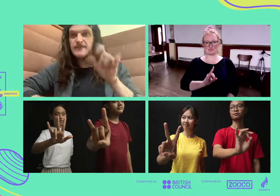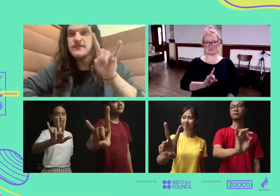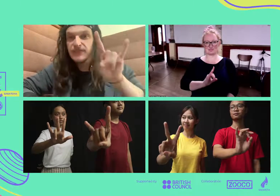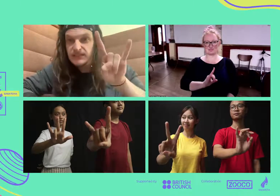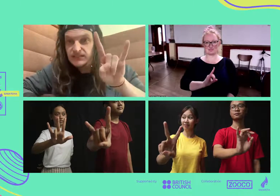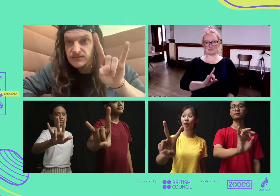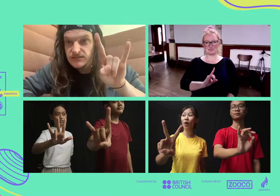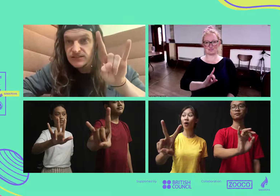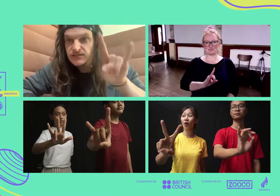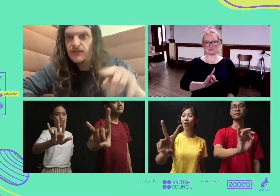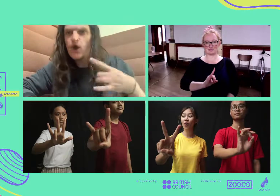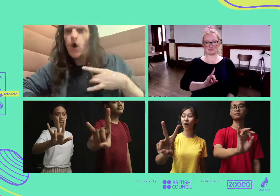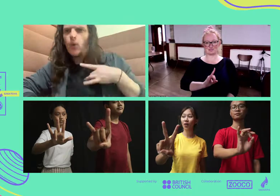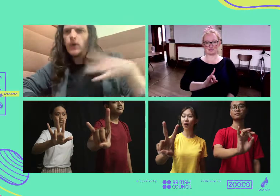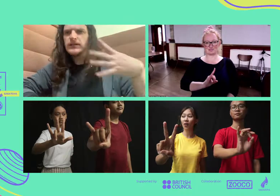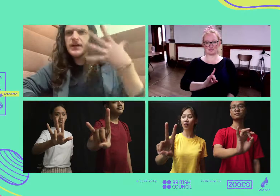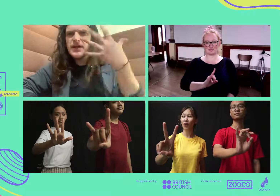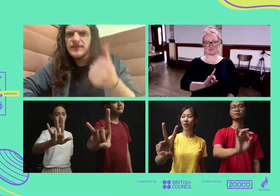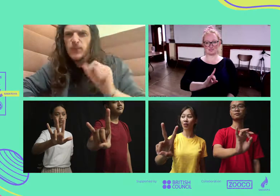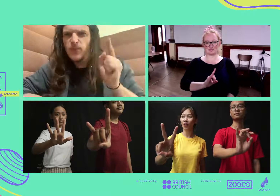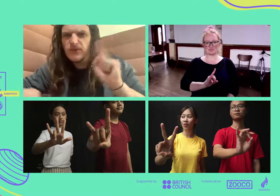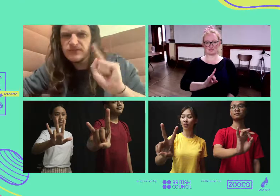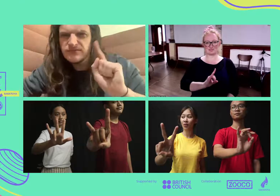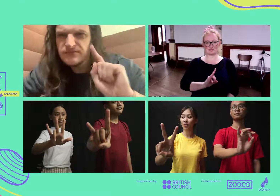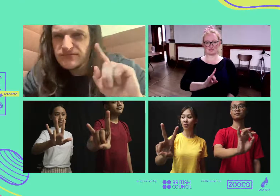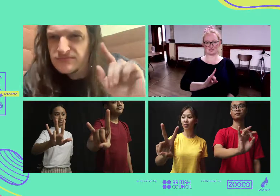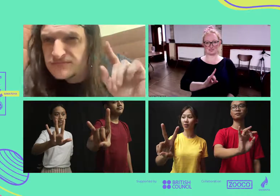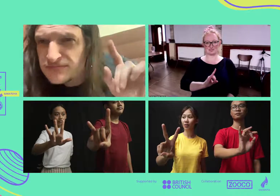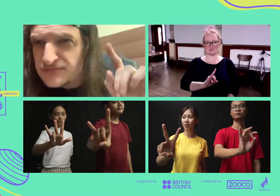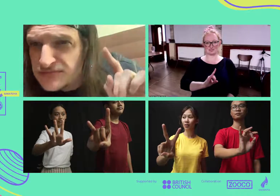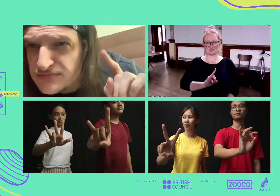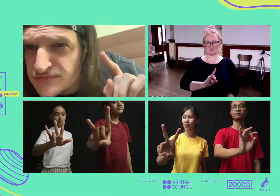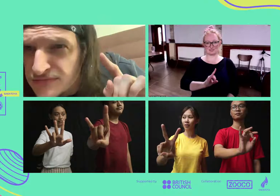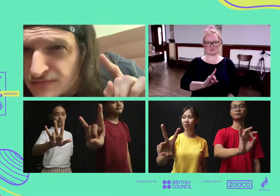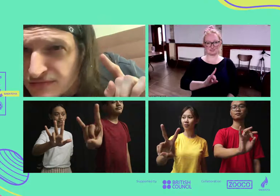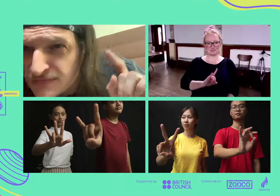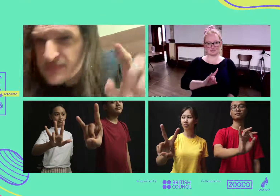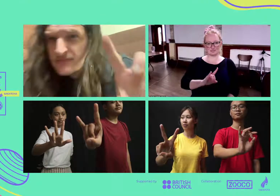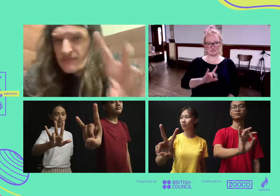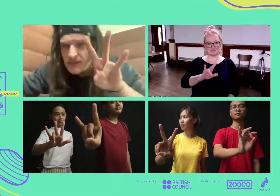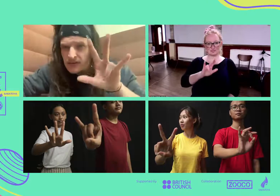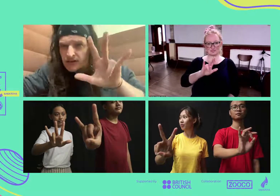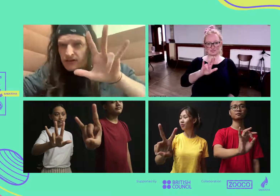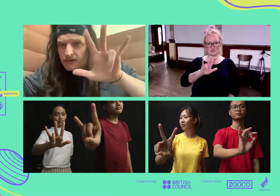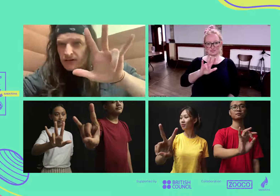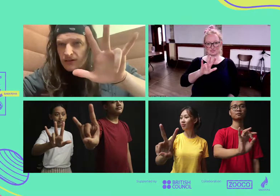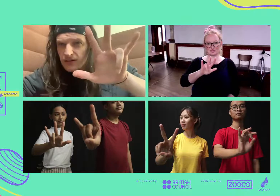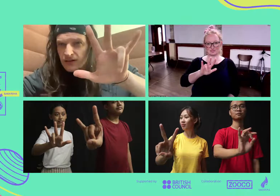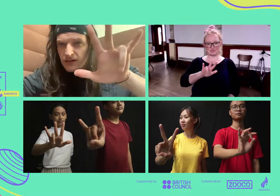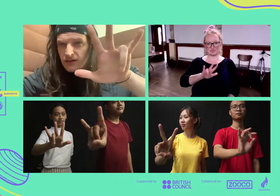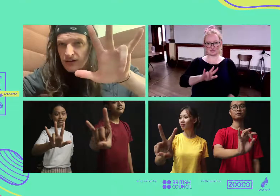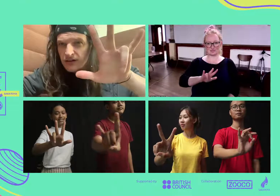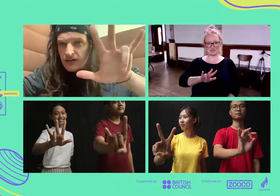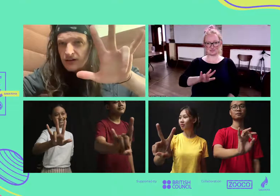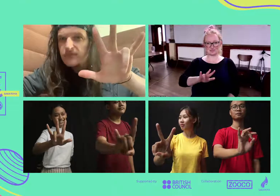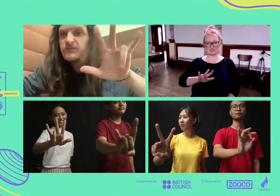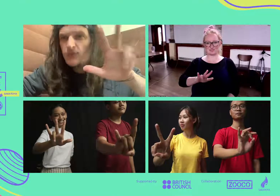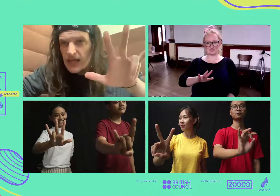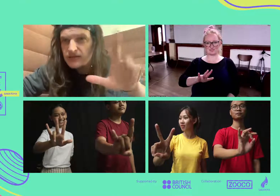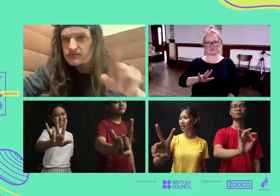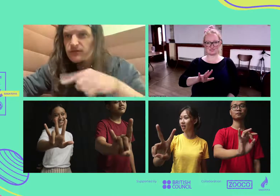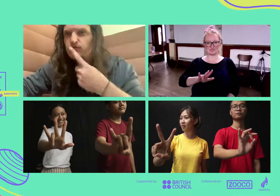V. The red top, you've got red wine top, you've got that shape. The white top, can I just see yours a little bit